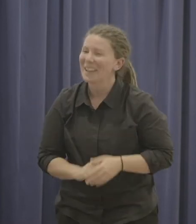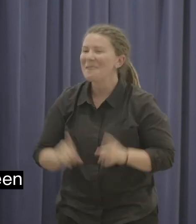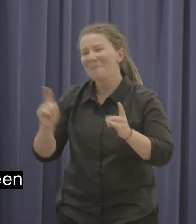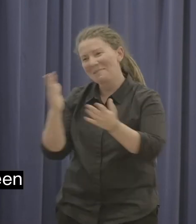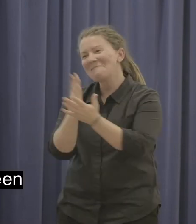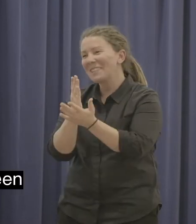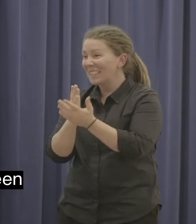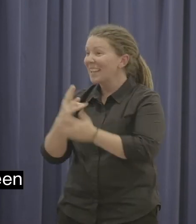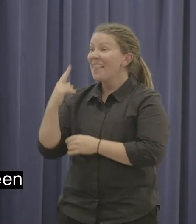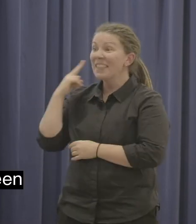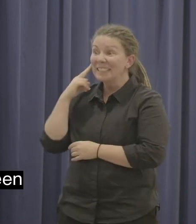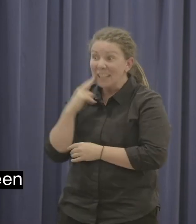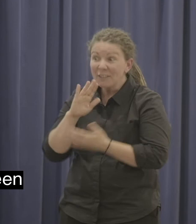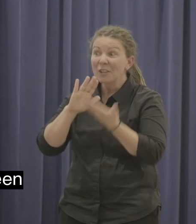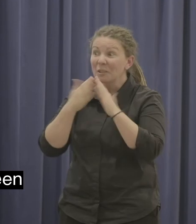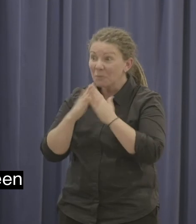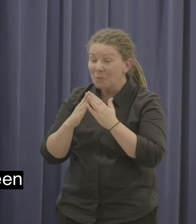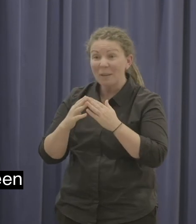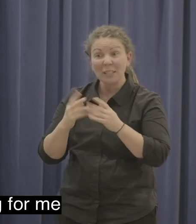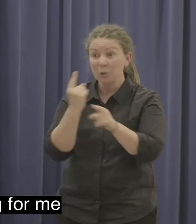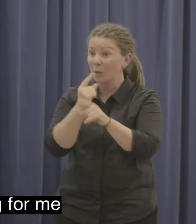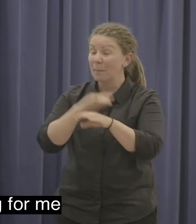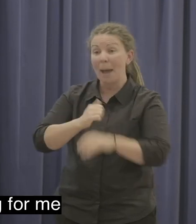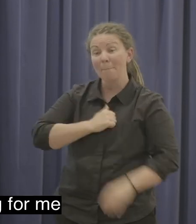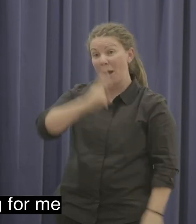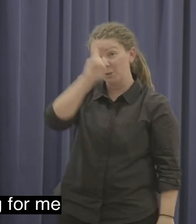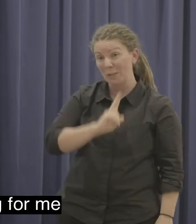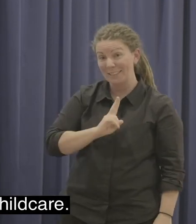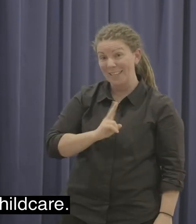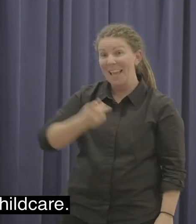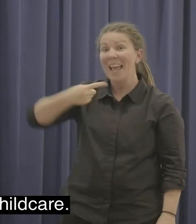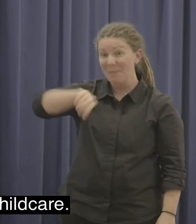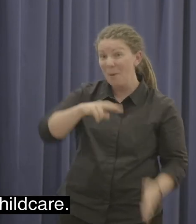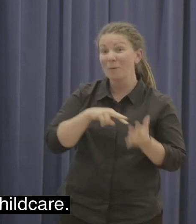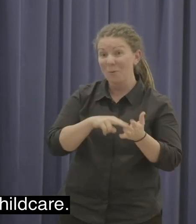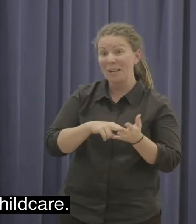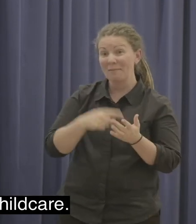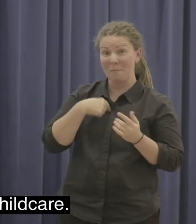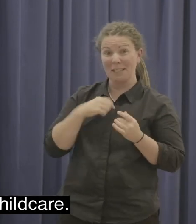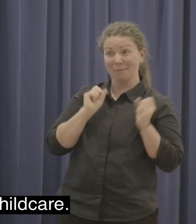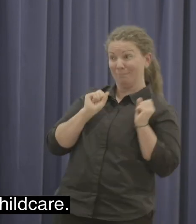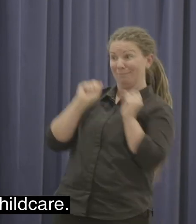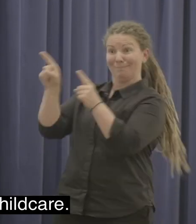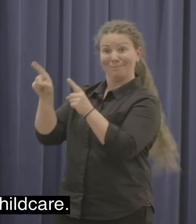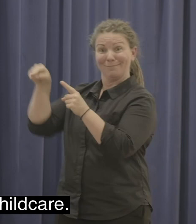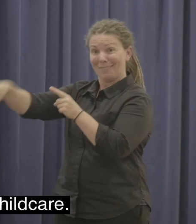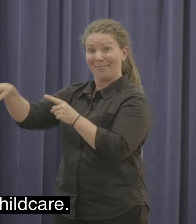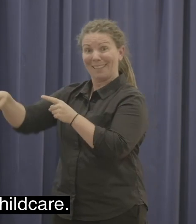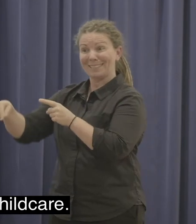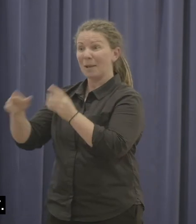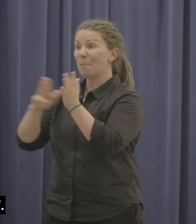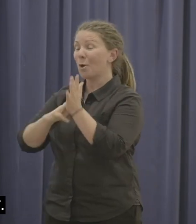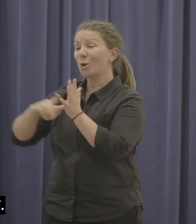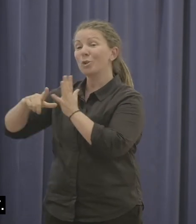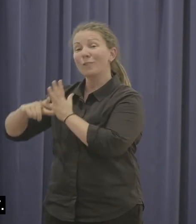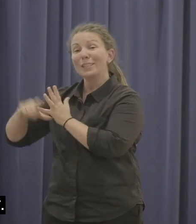The deaf community had been talking about my twins, and I think everyone was waiting for me to take my children to Murdoch Childcare.